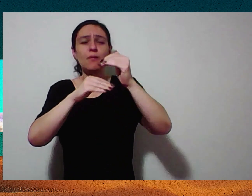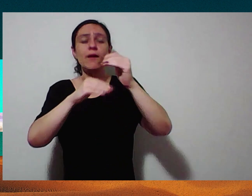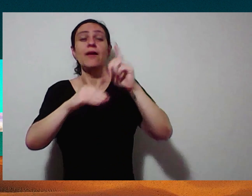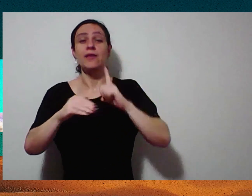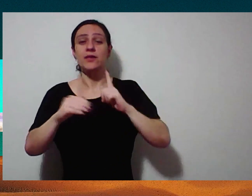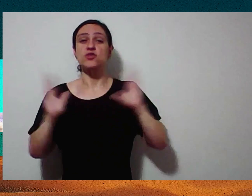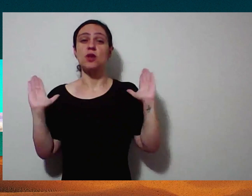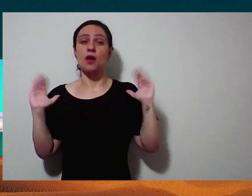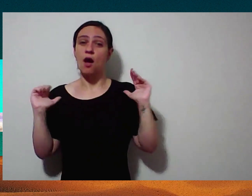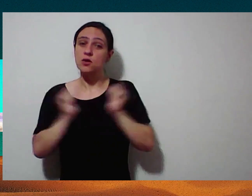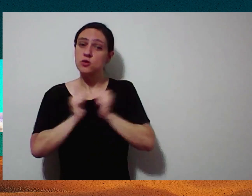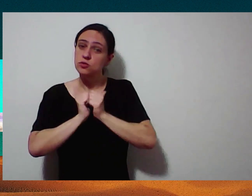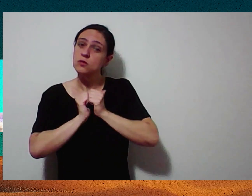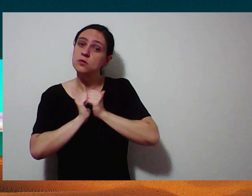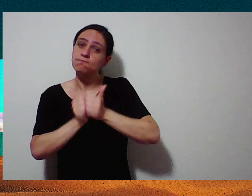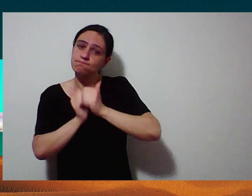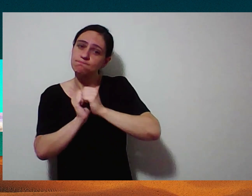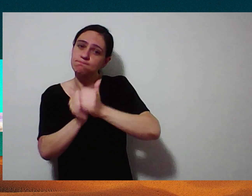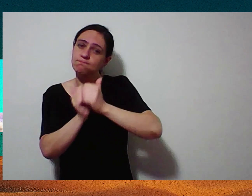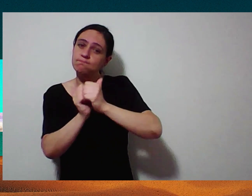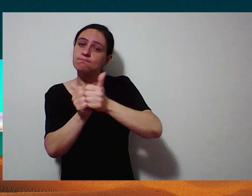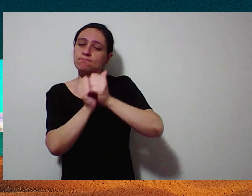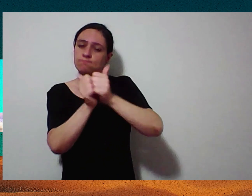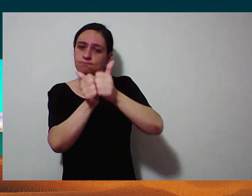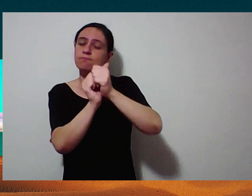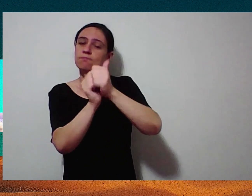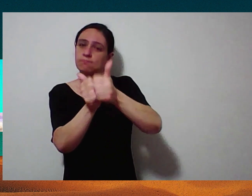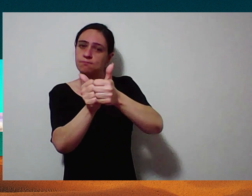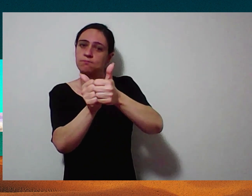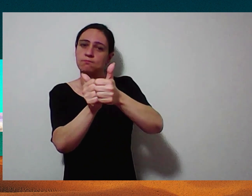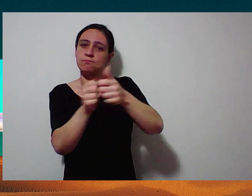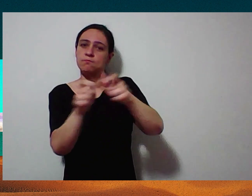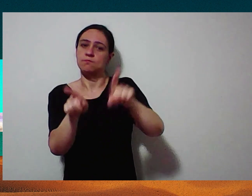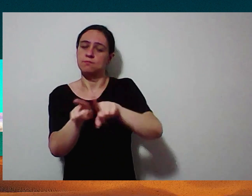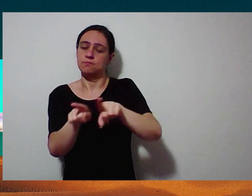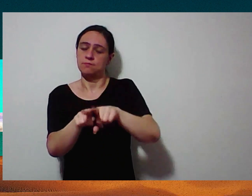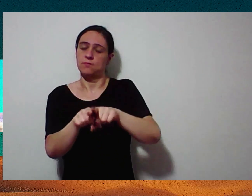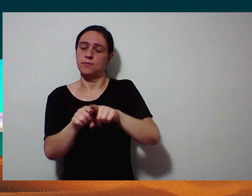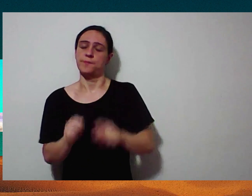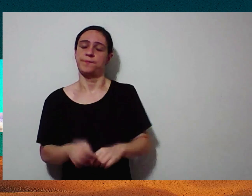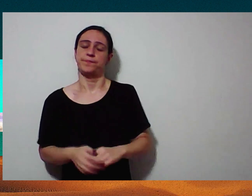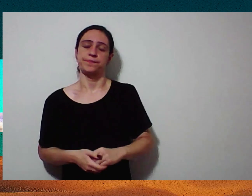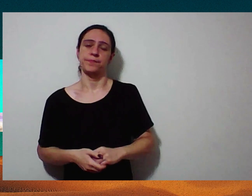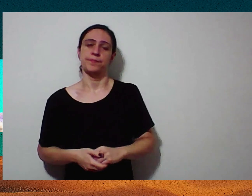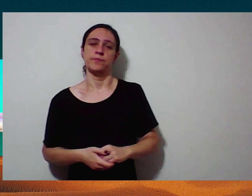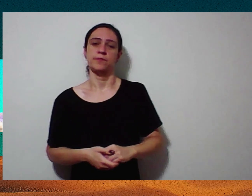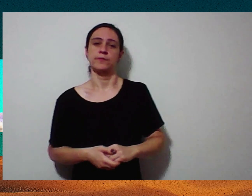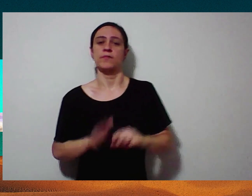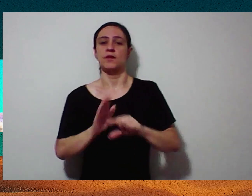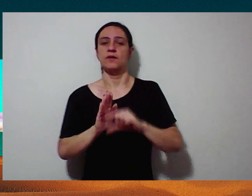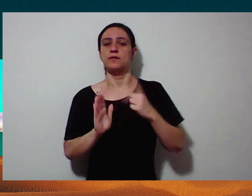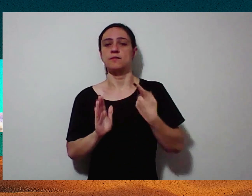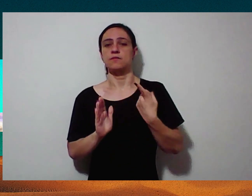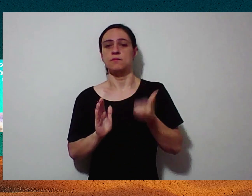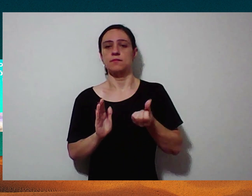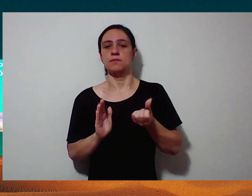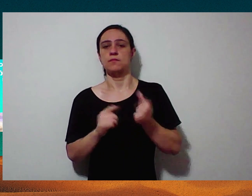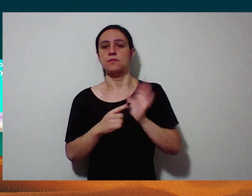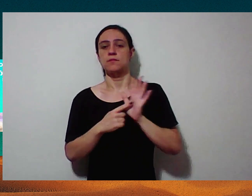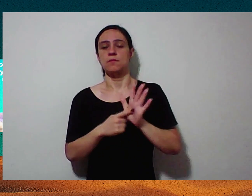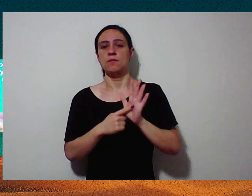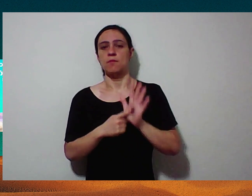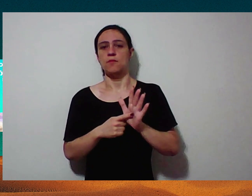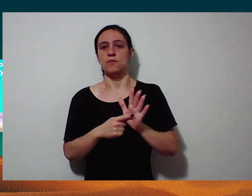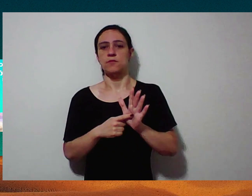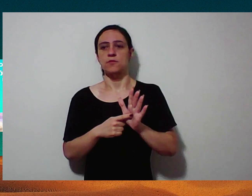to reach another level, other position with followers. Versículo 16 diz: da multiplicação do teu comércio